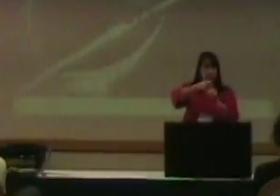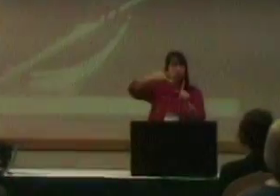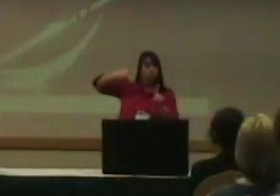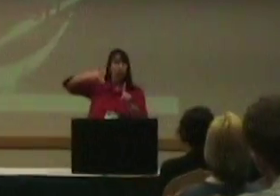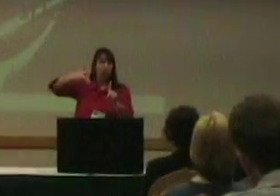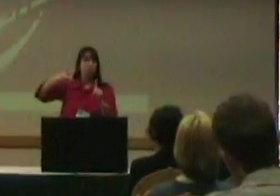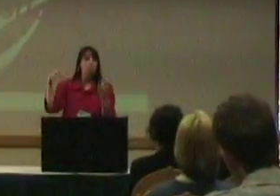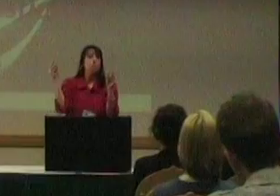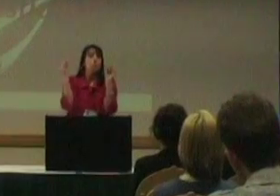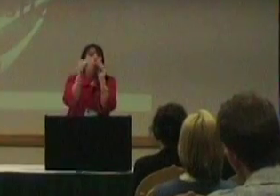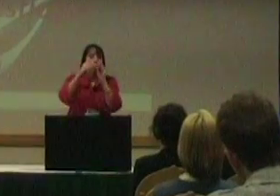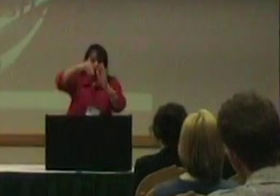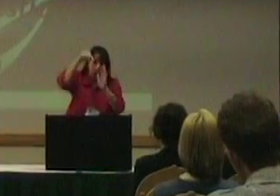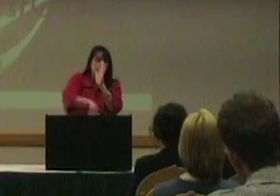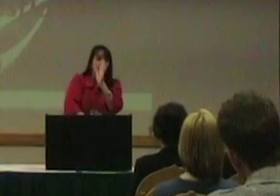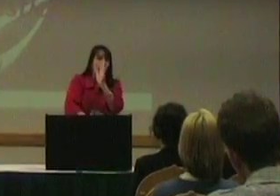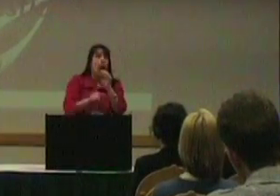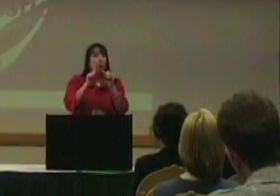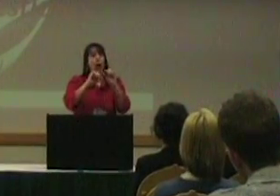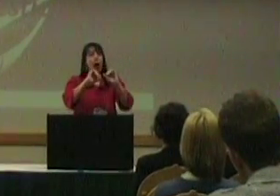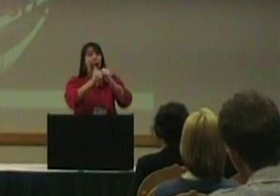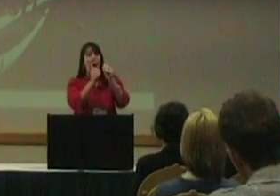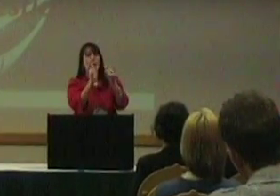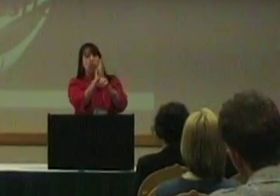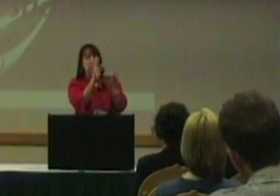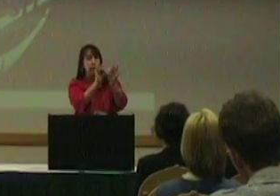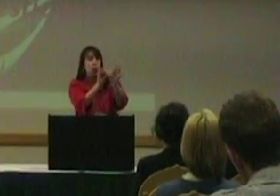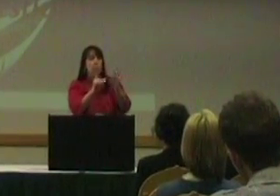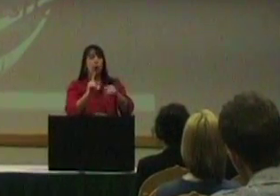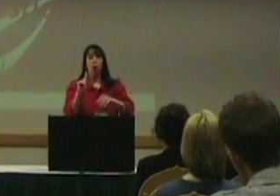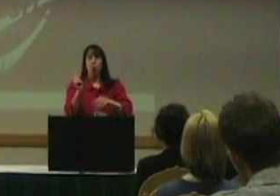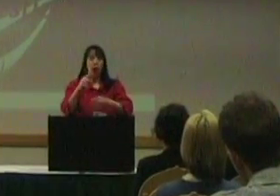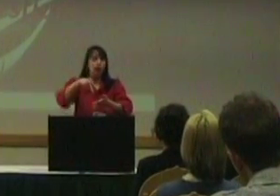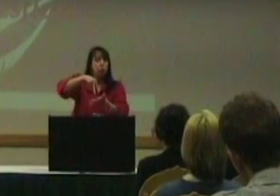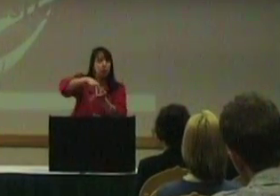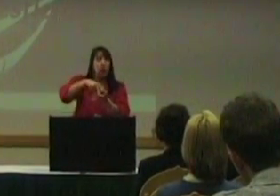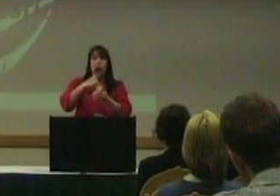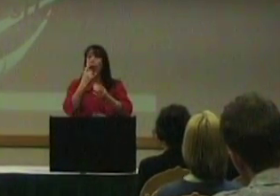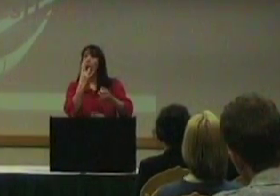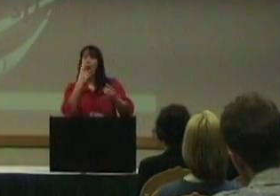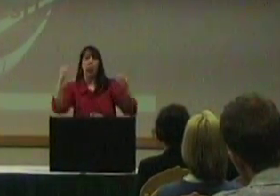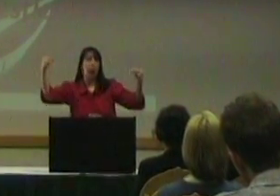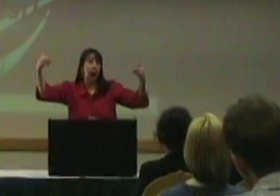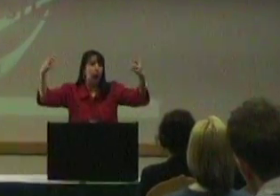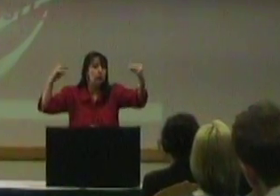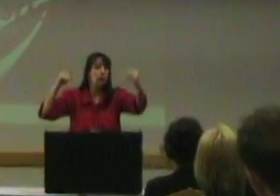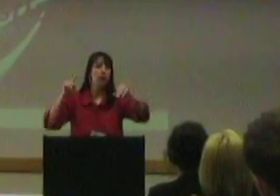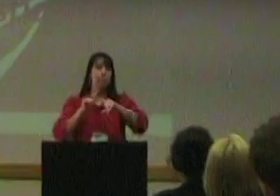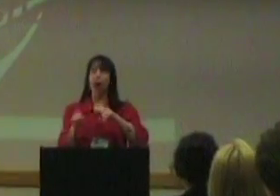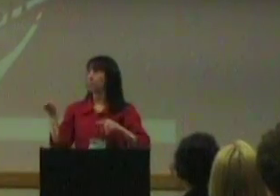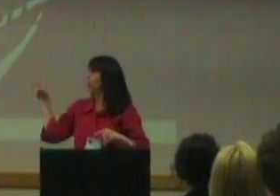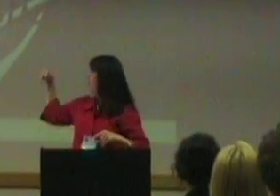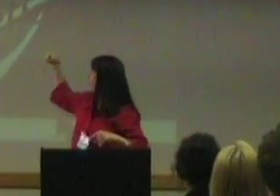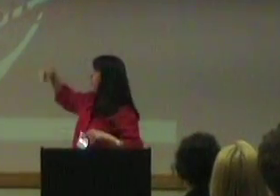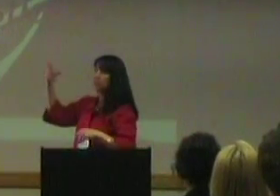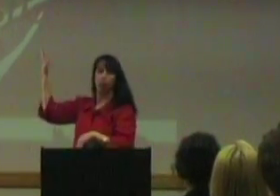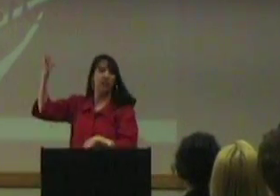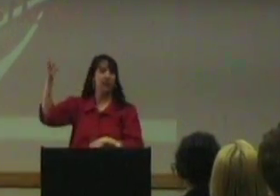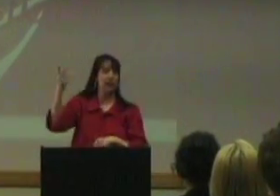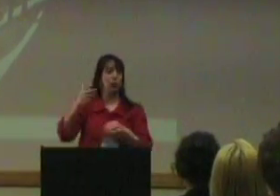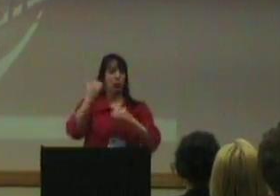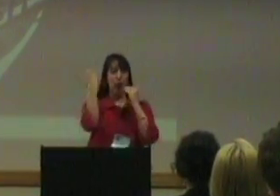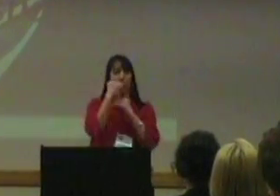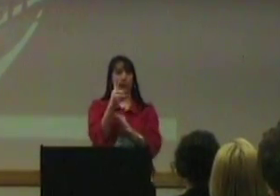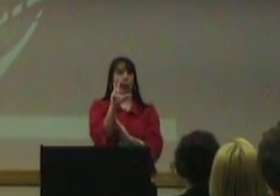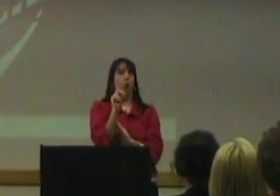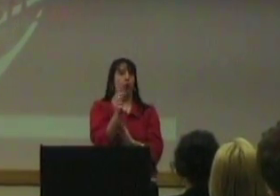Also, in our paper, we expand more in depth about how to use the interpreter, where they would stand,